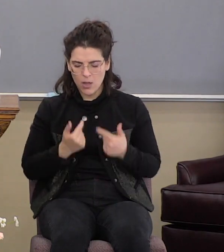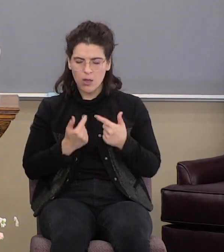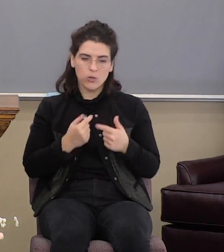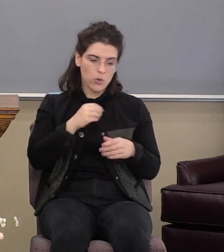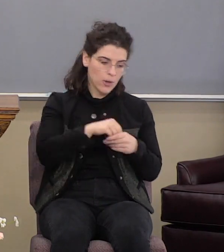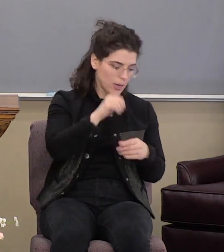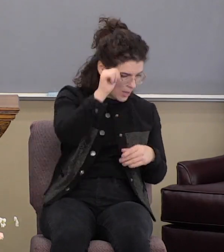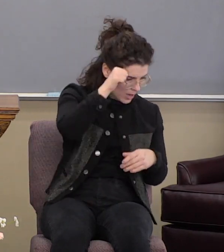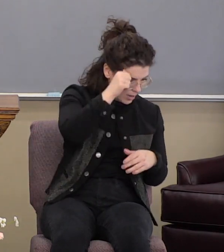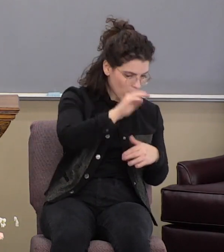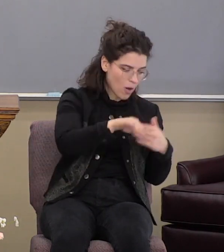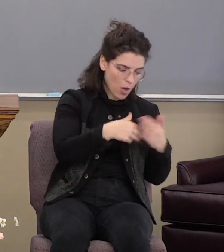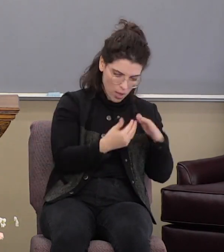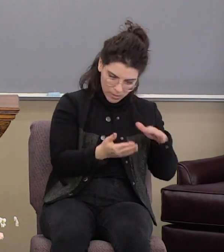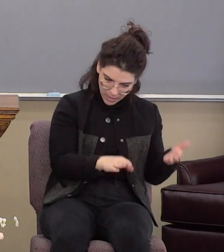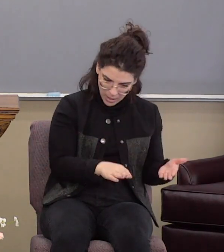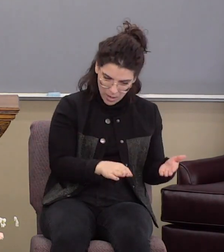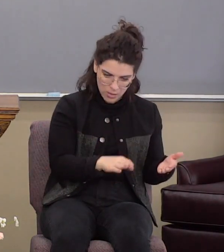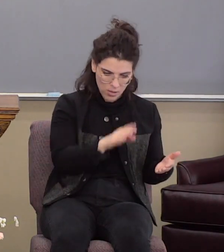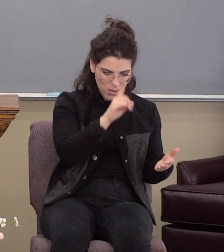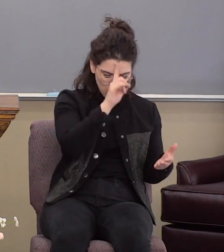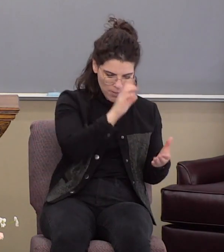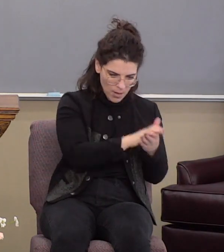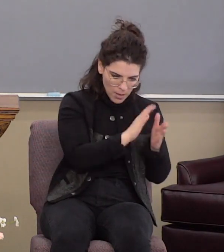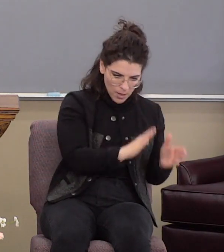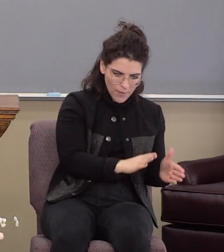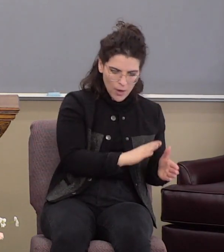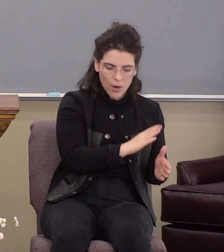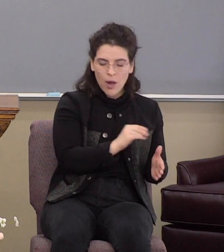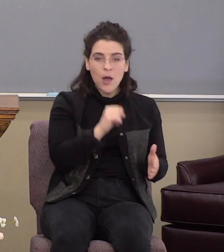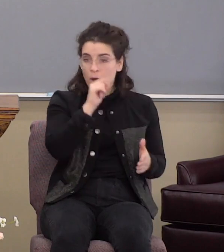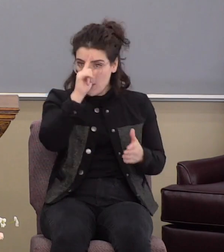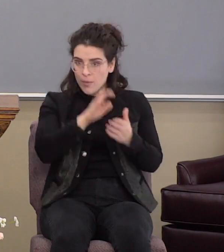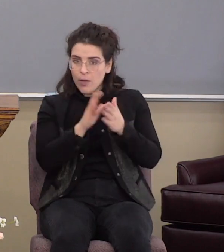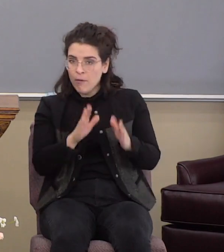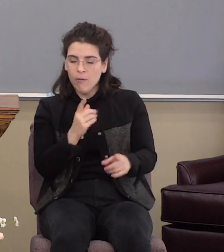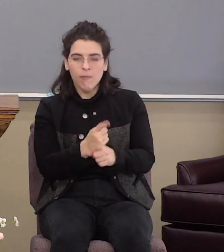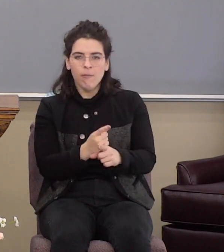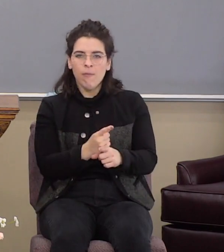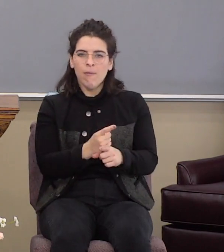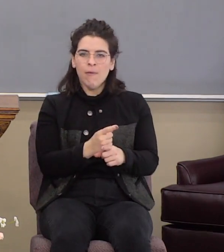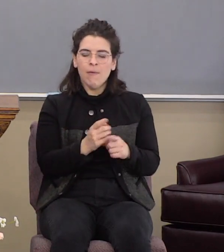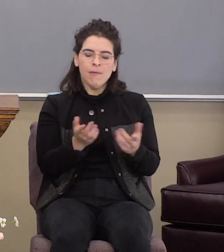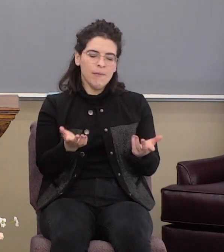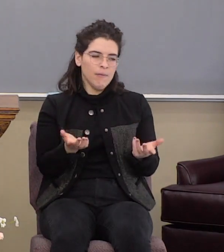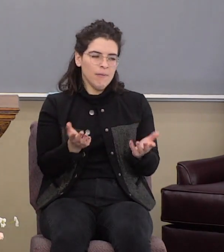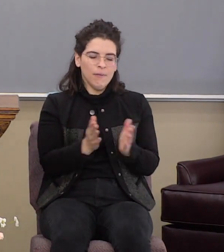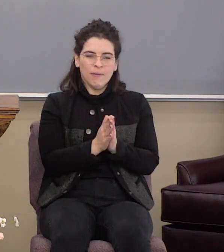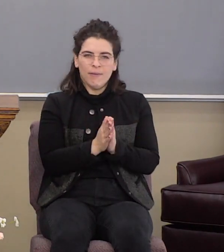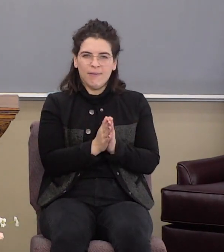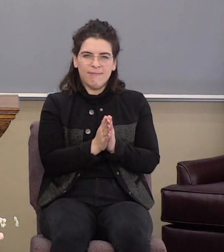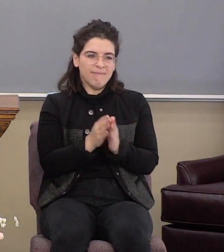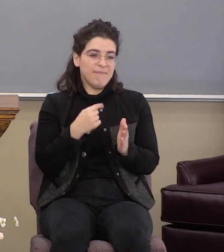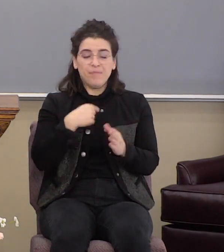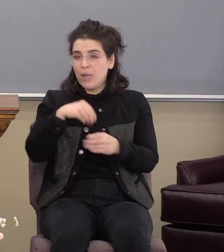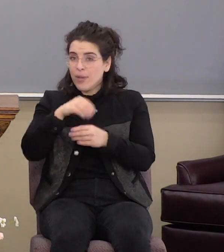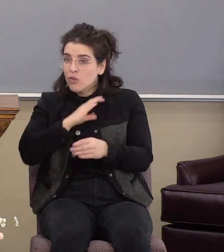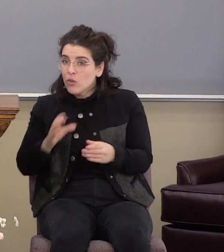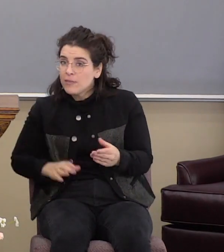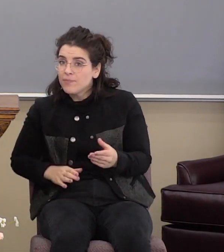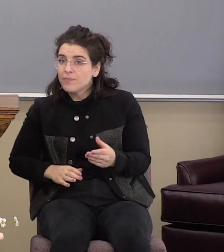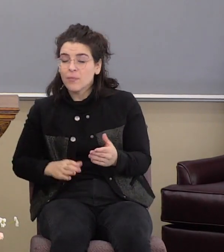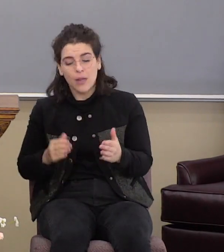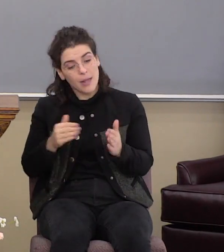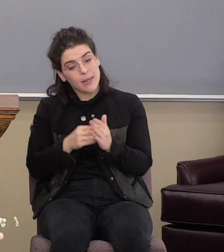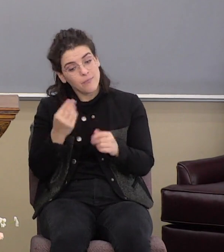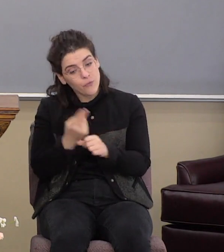die, believer and unbeliever, correct? Listen, I'm in Christ. Again,